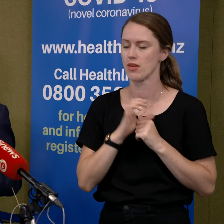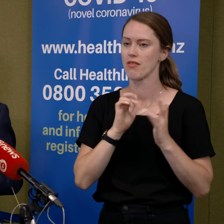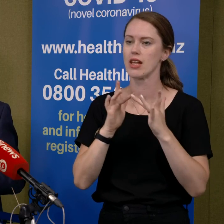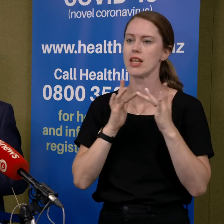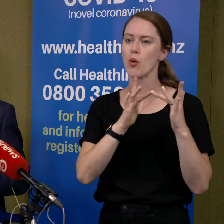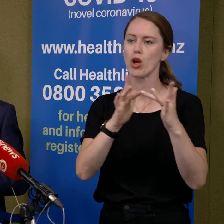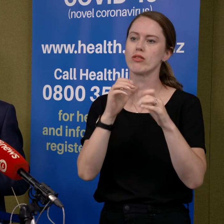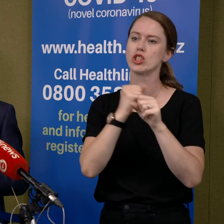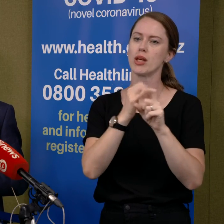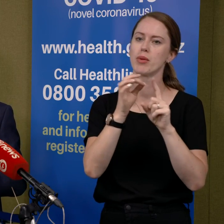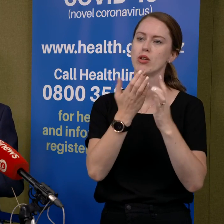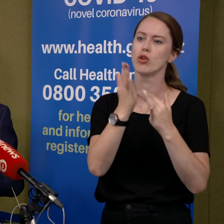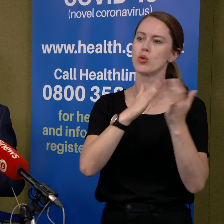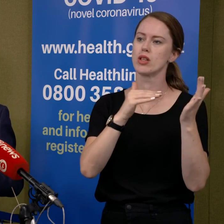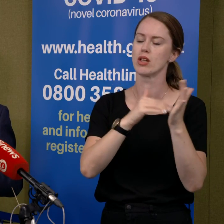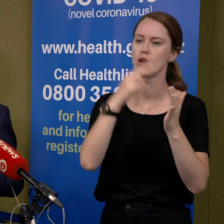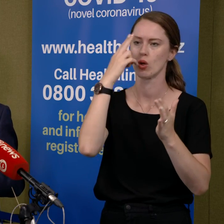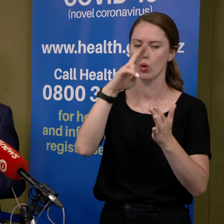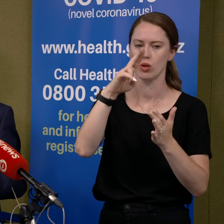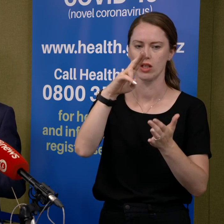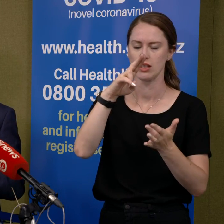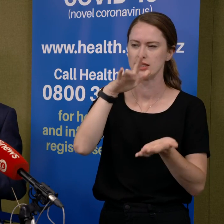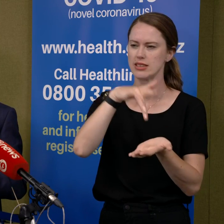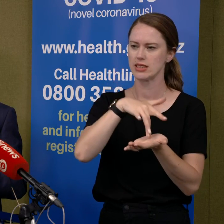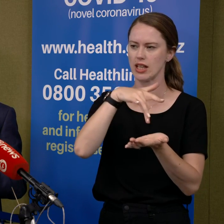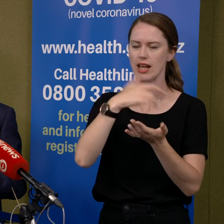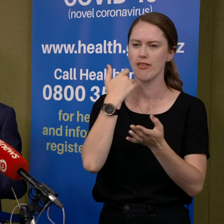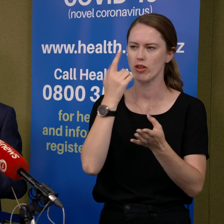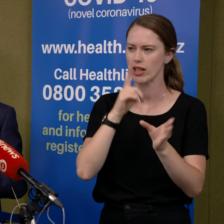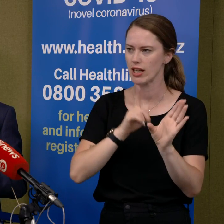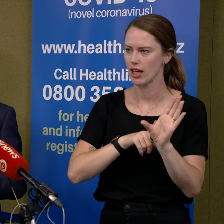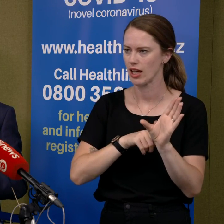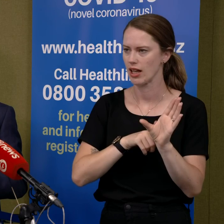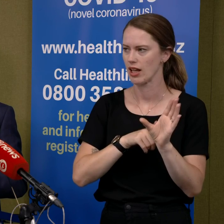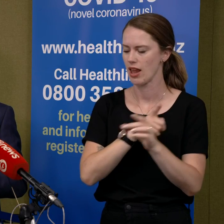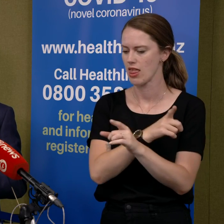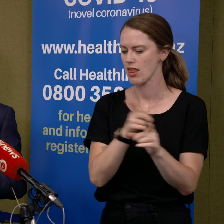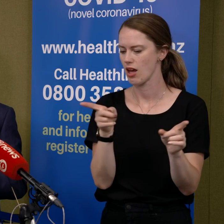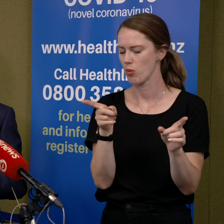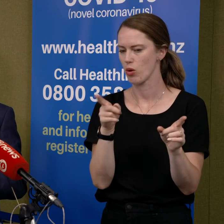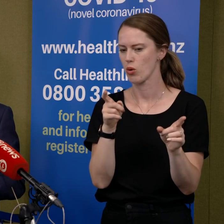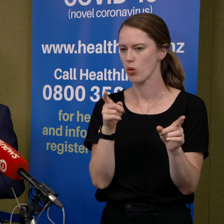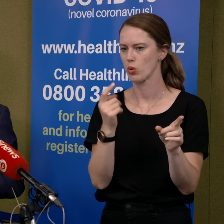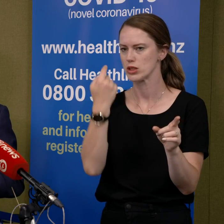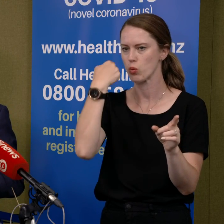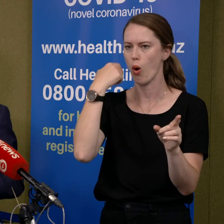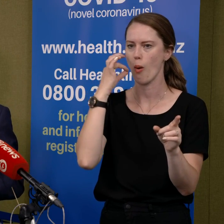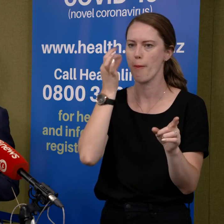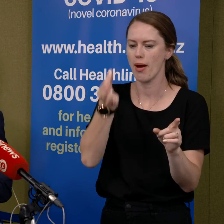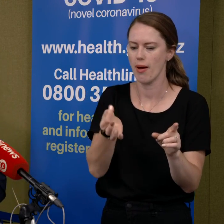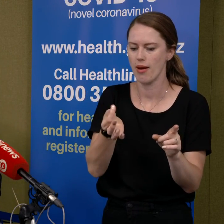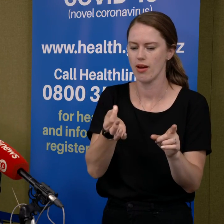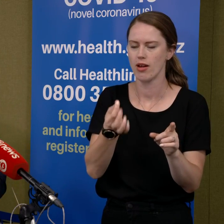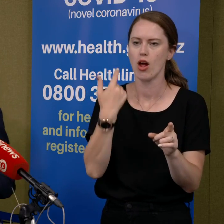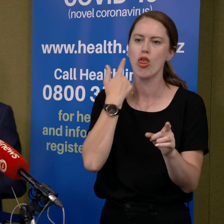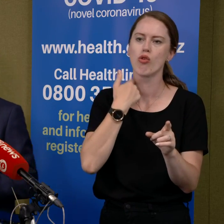general practices around the country called Sentinel General Practices that every year they will swab anyone who comes in, do a throat